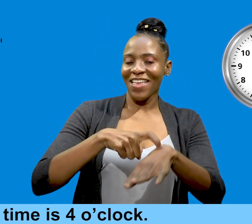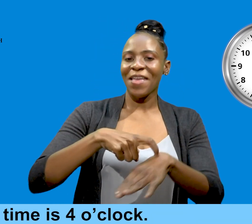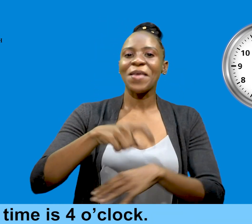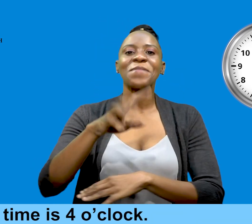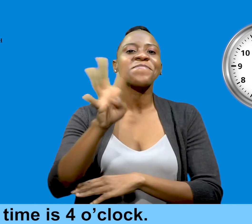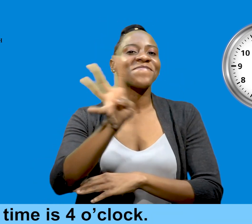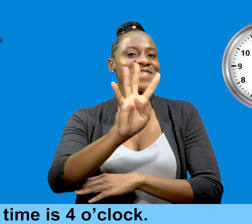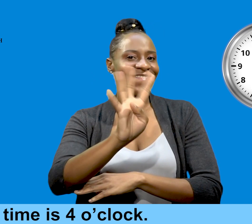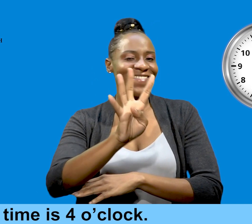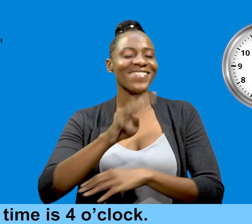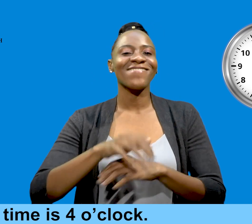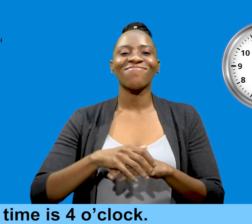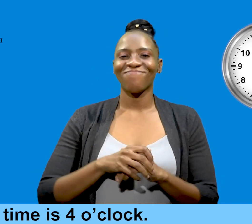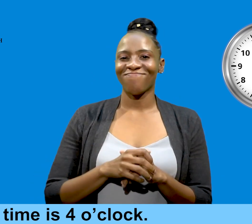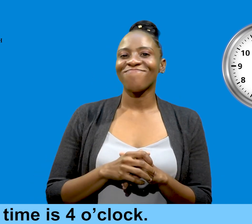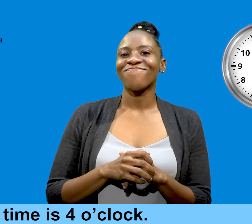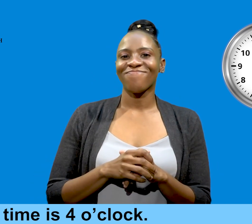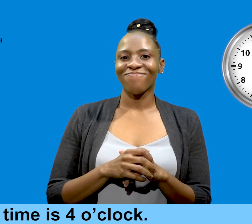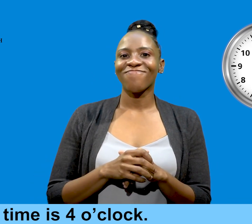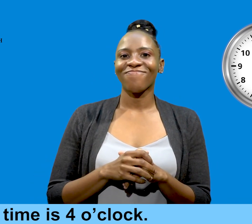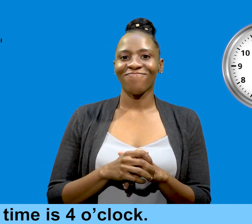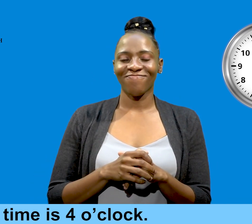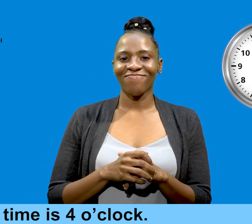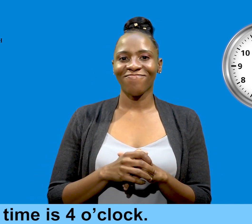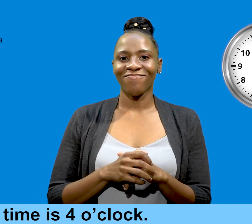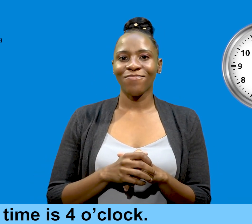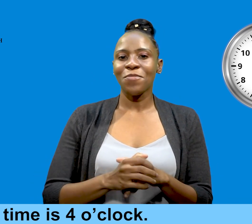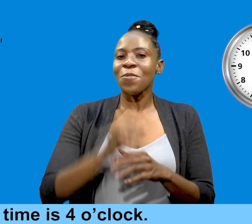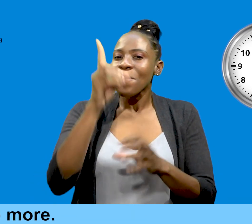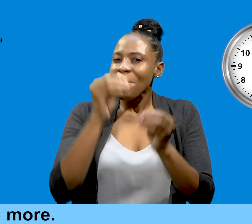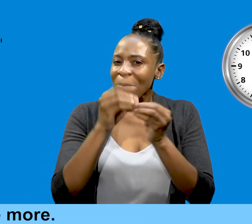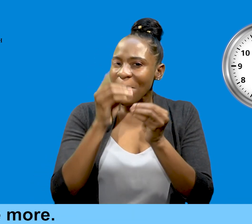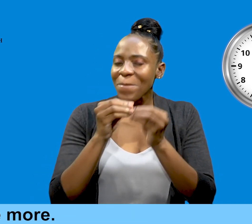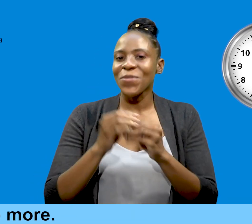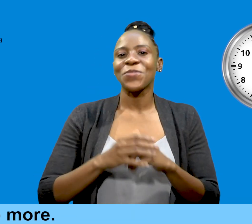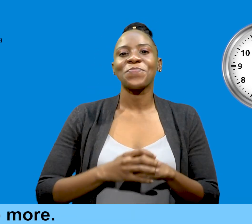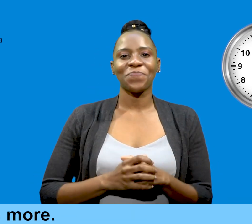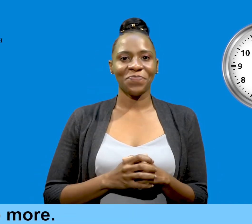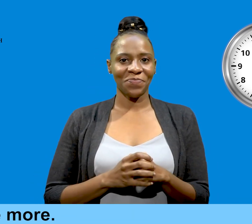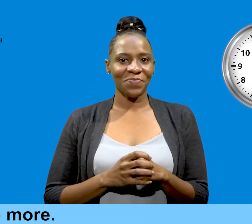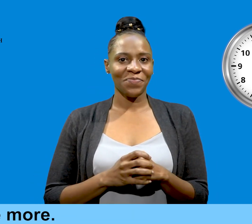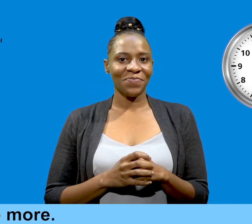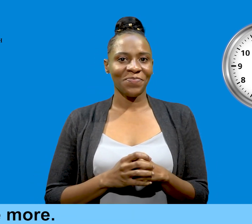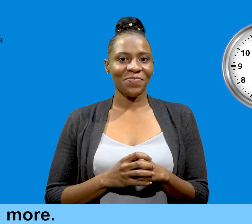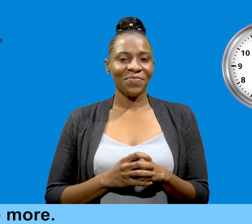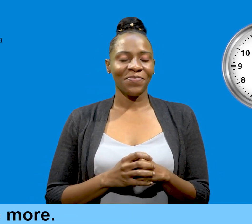Good job, the time is 4 o'clock. One more.